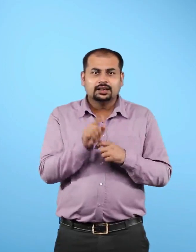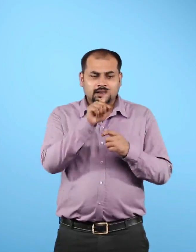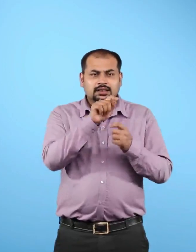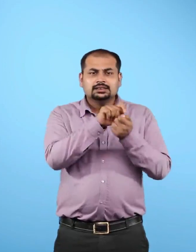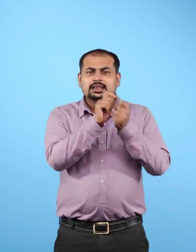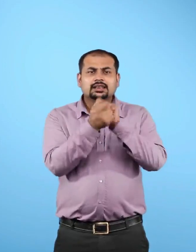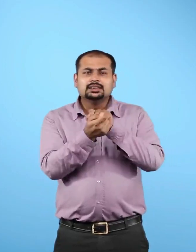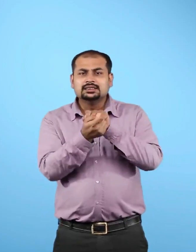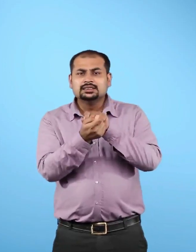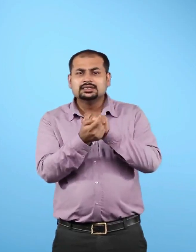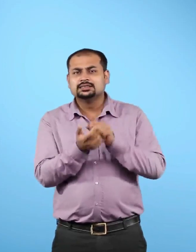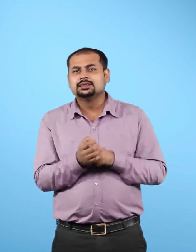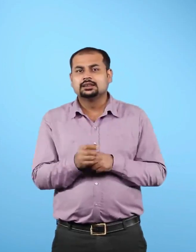0.1 of a rupee?